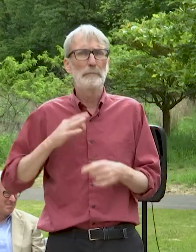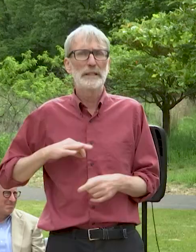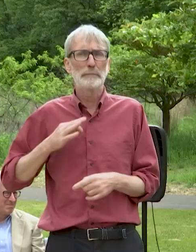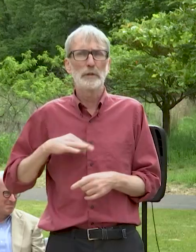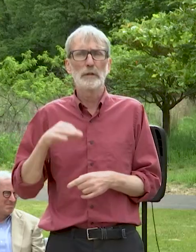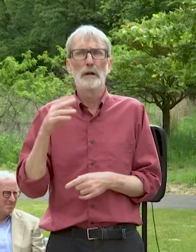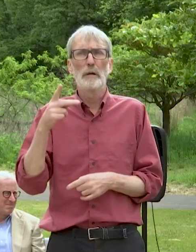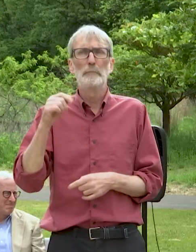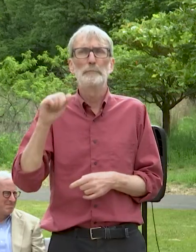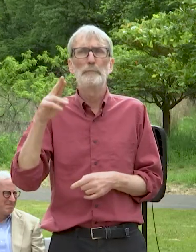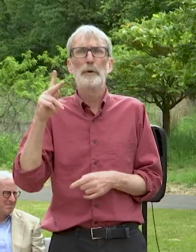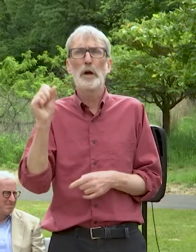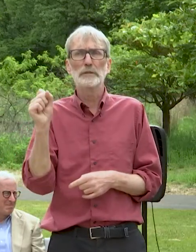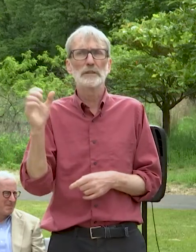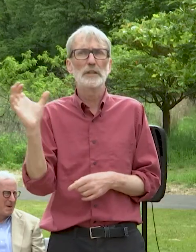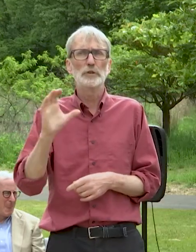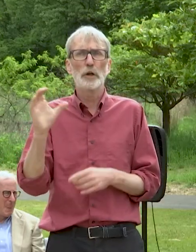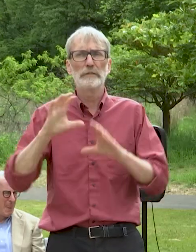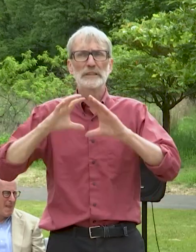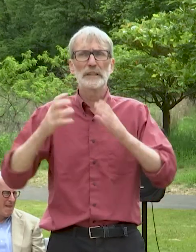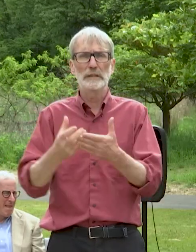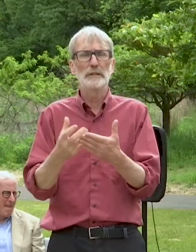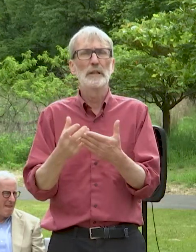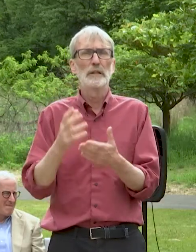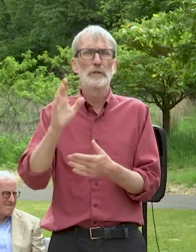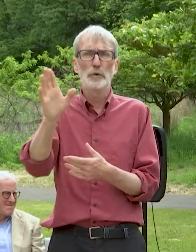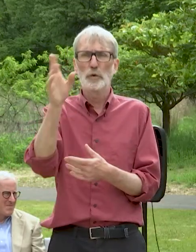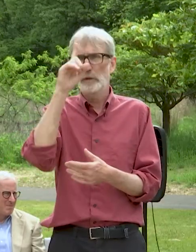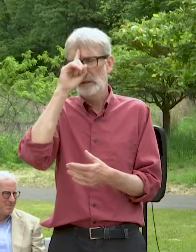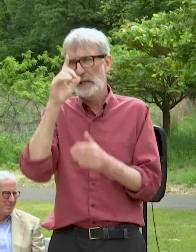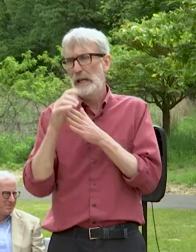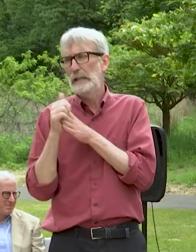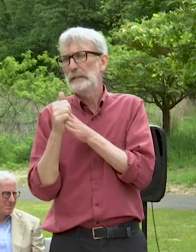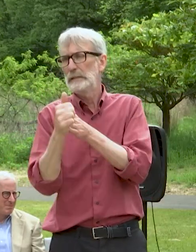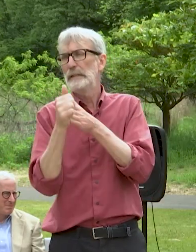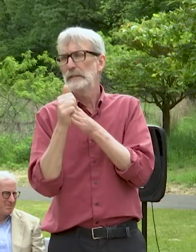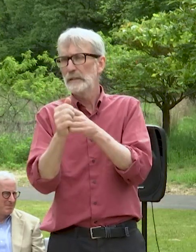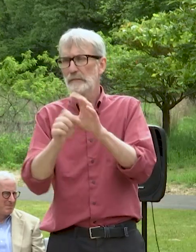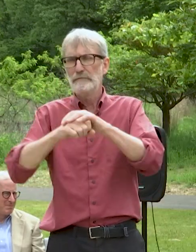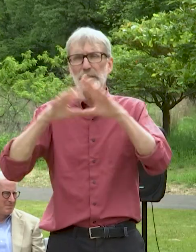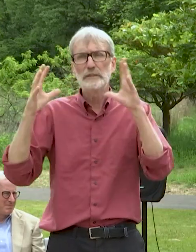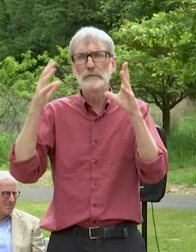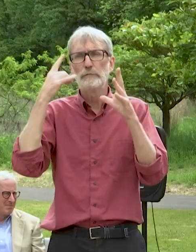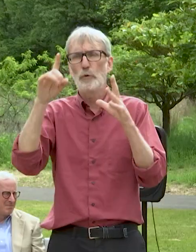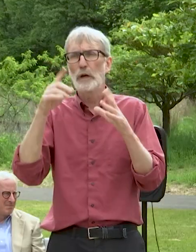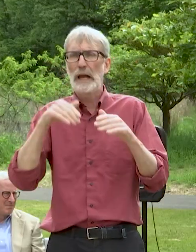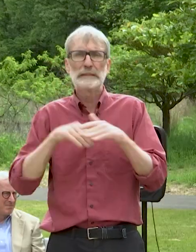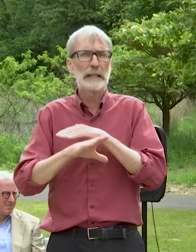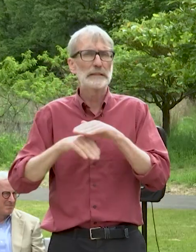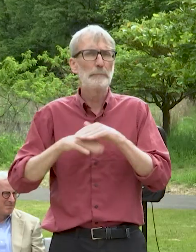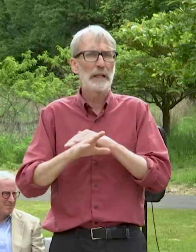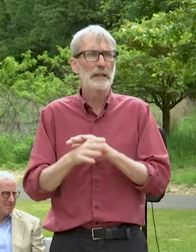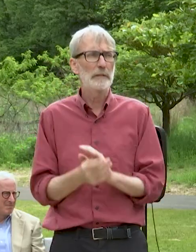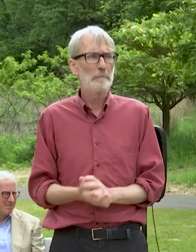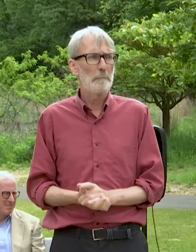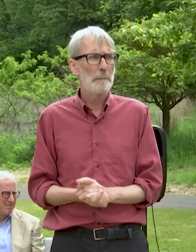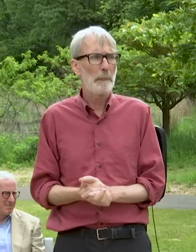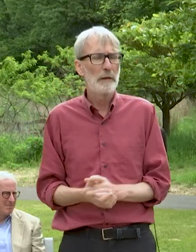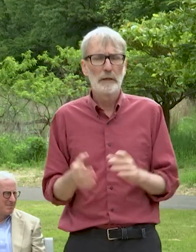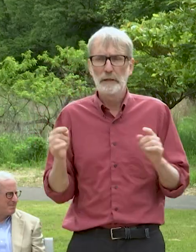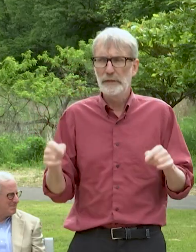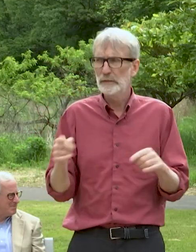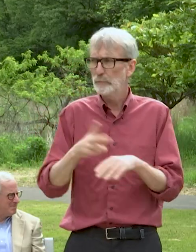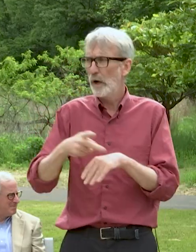Parks Conservancy, for your leadership and vision of inclusion and accessibility. This project will allow